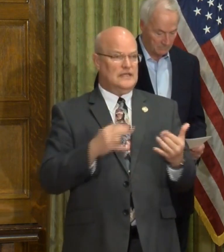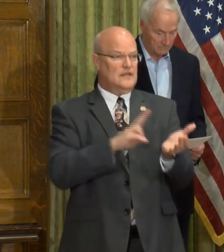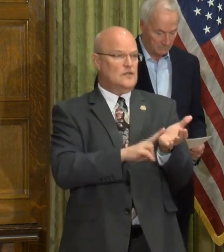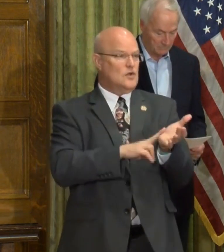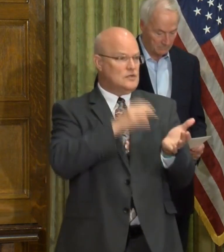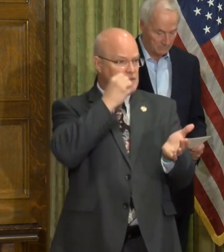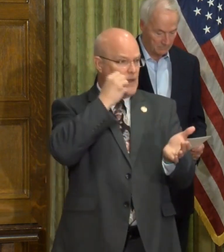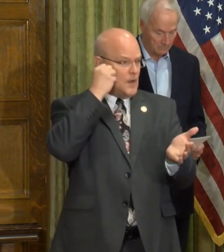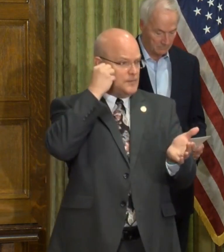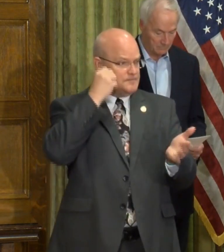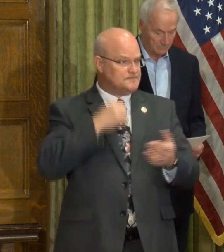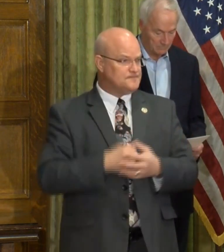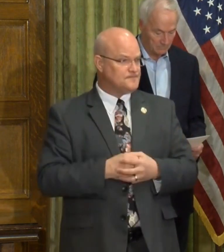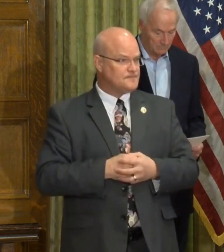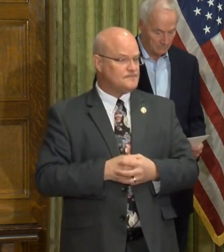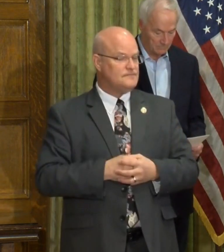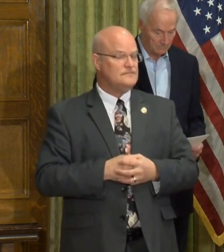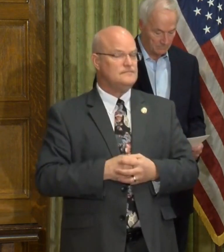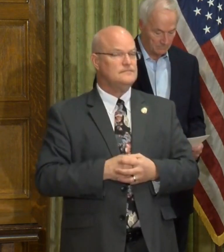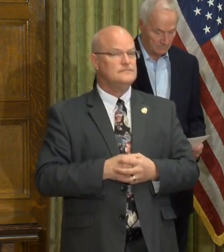currently nursing home resident.